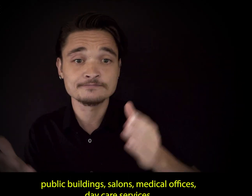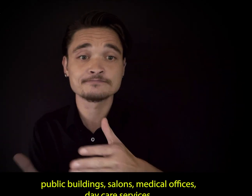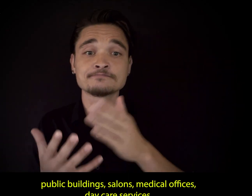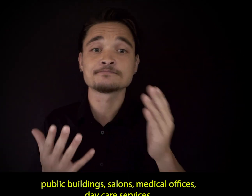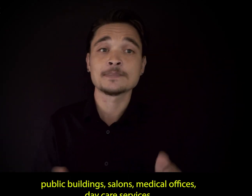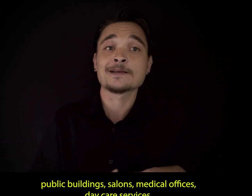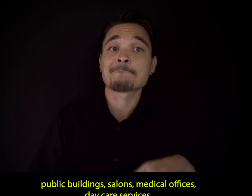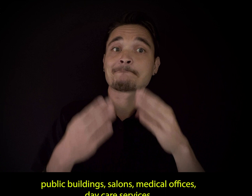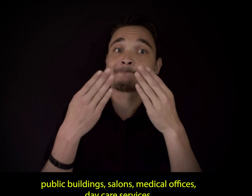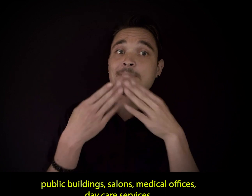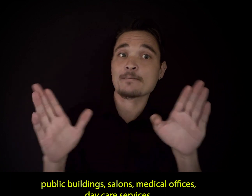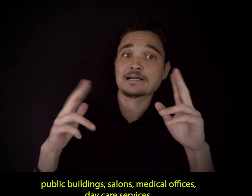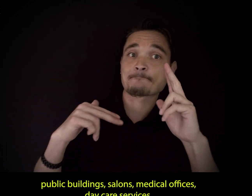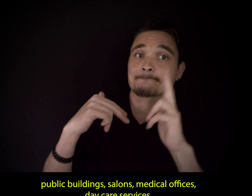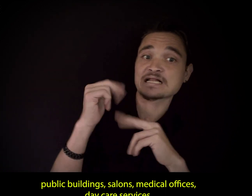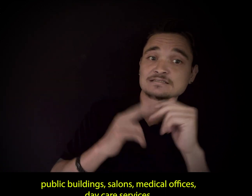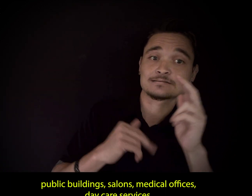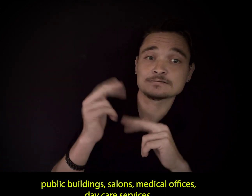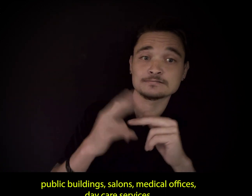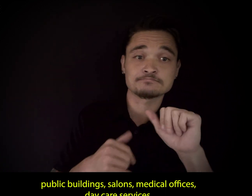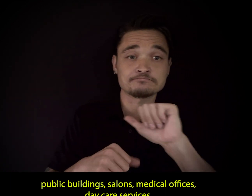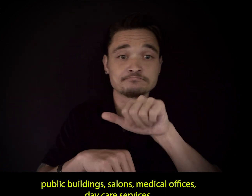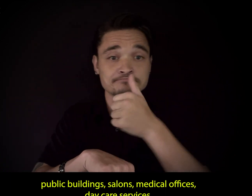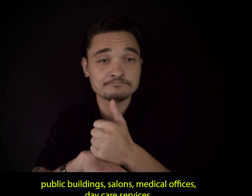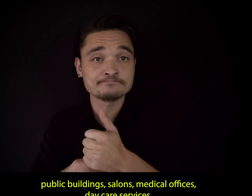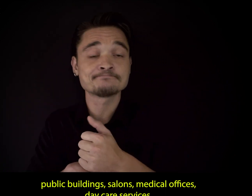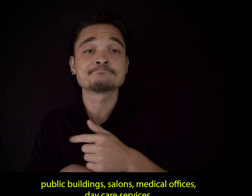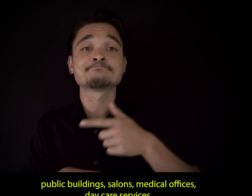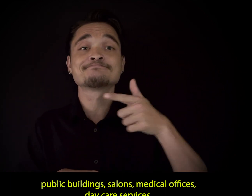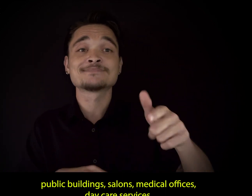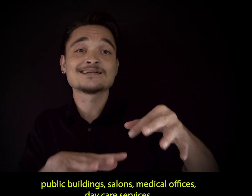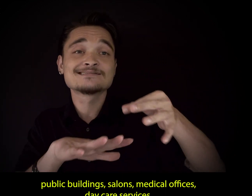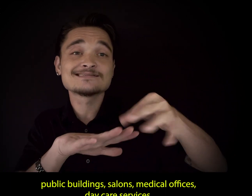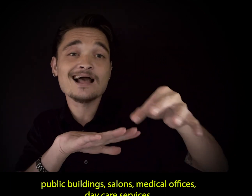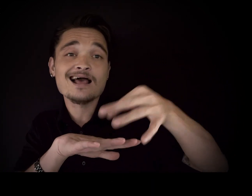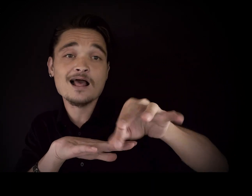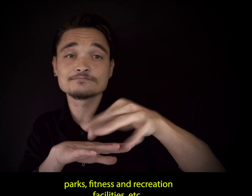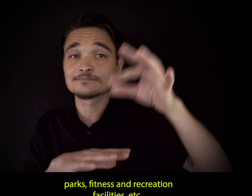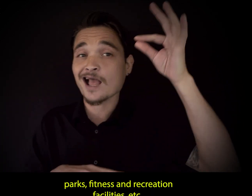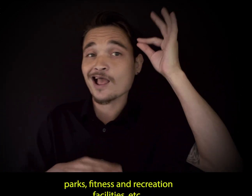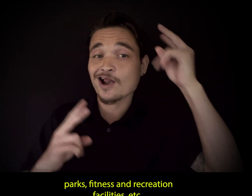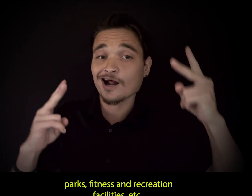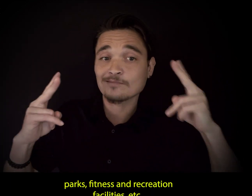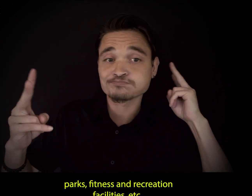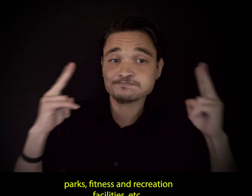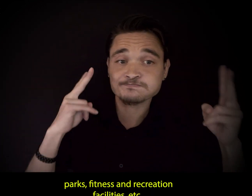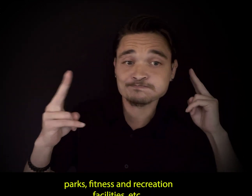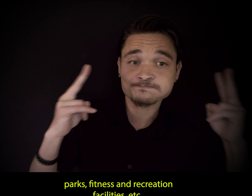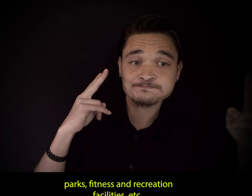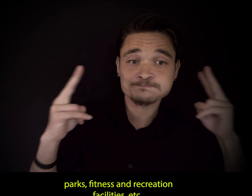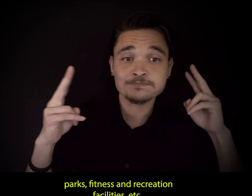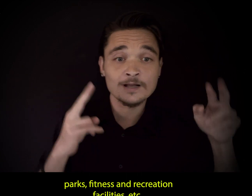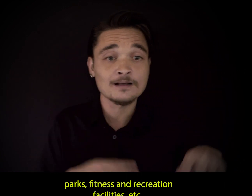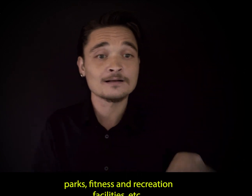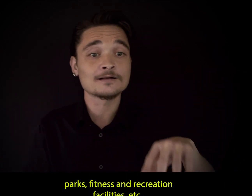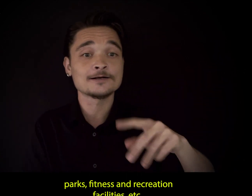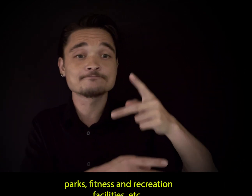buildings, salons, medical offices, daycare services, parks, fitness and recreation